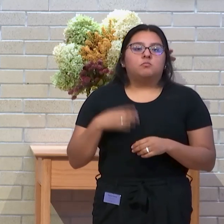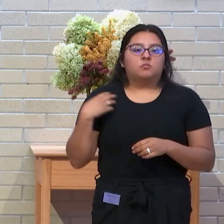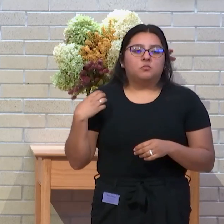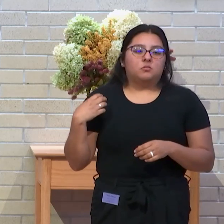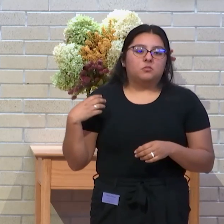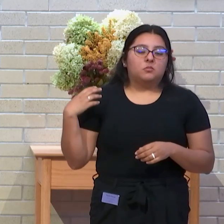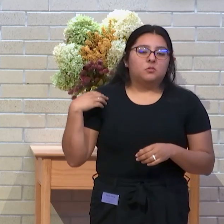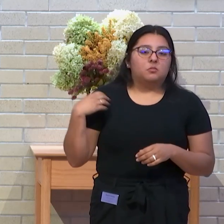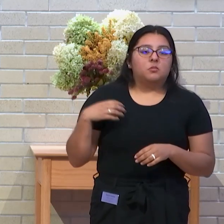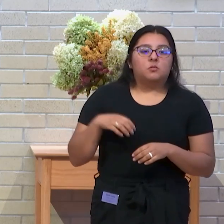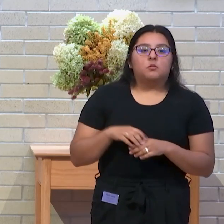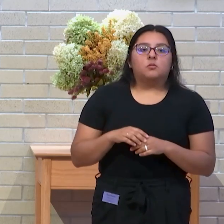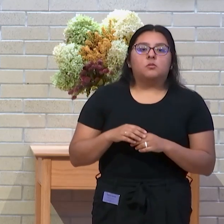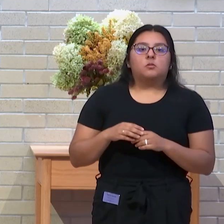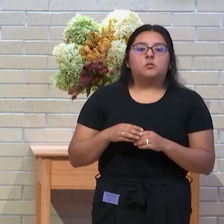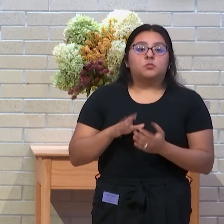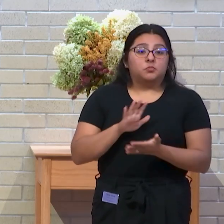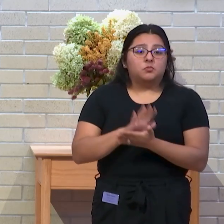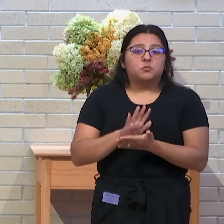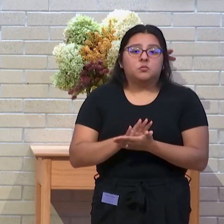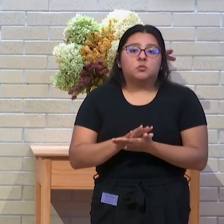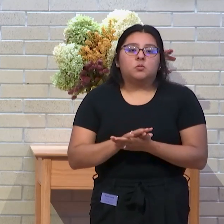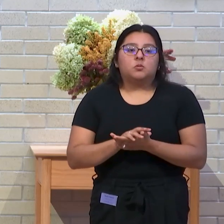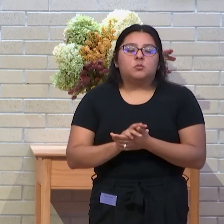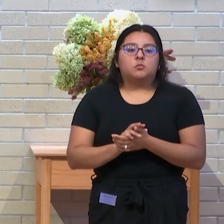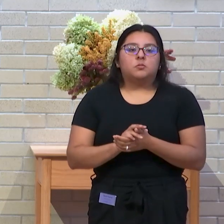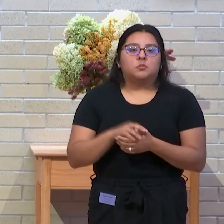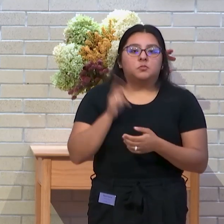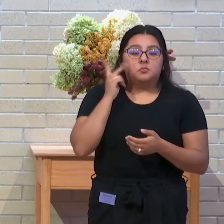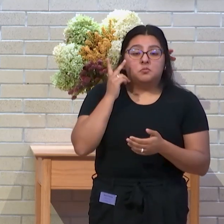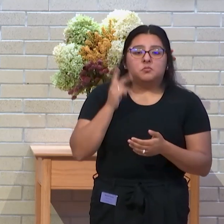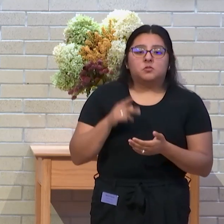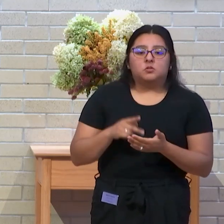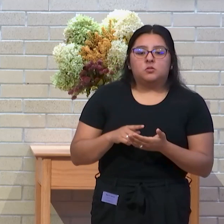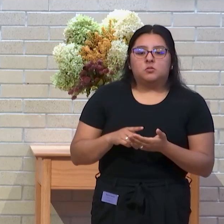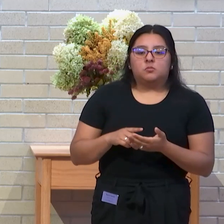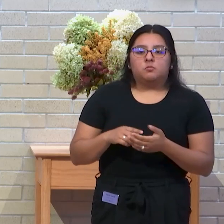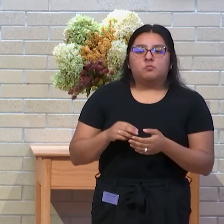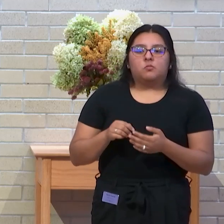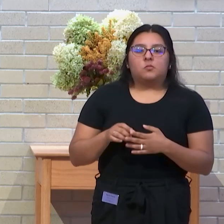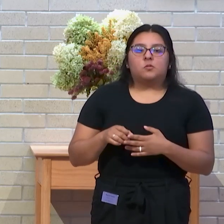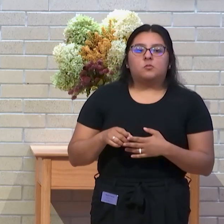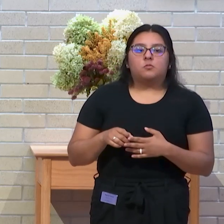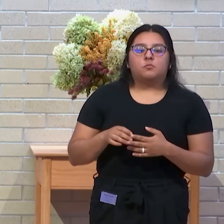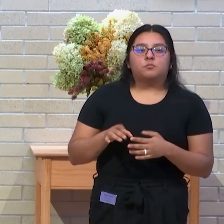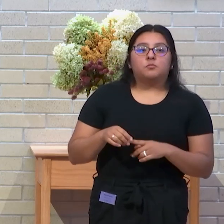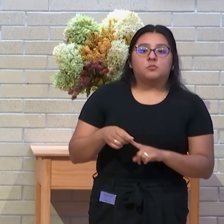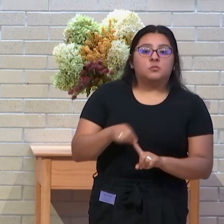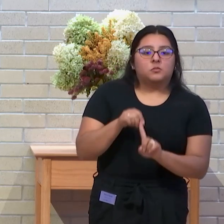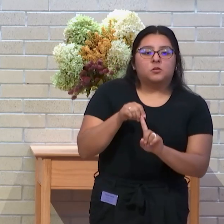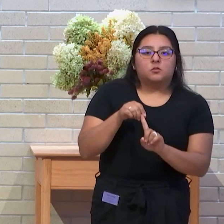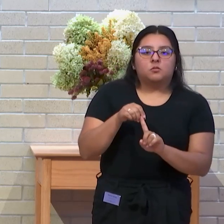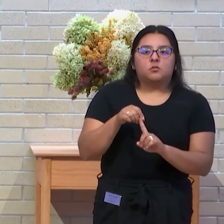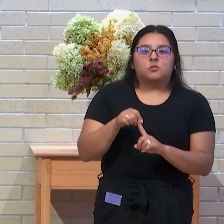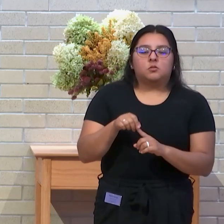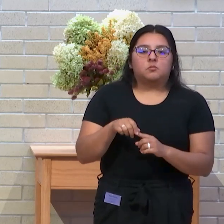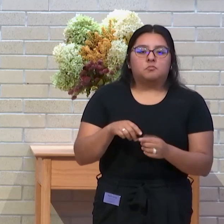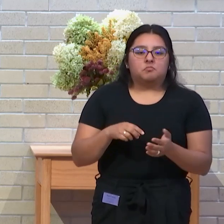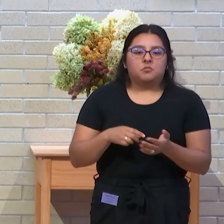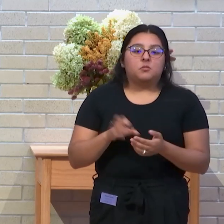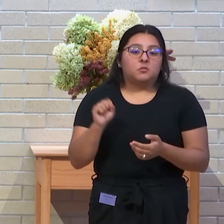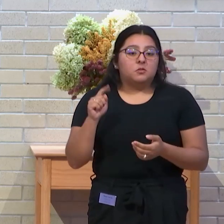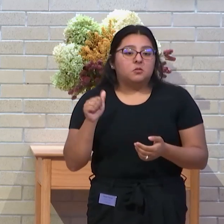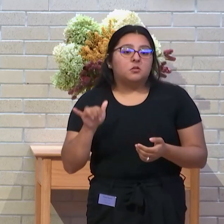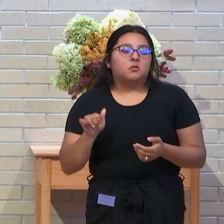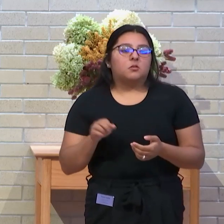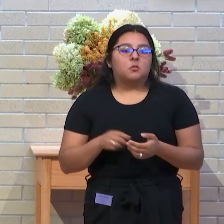graduate schools, when they see that you've done this, you stand out from other applicants. We know that students